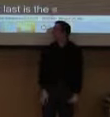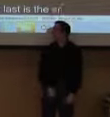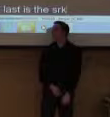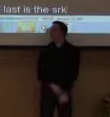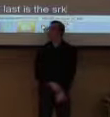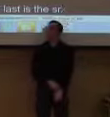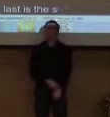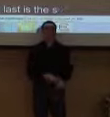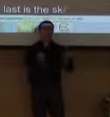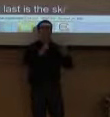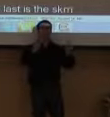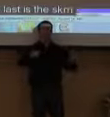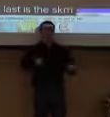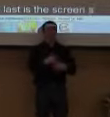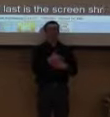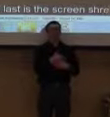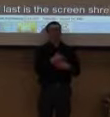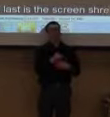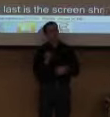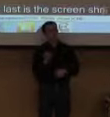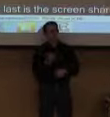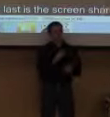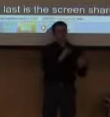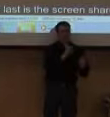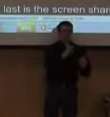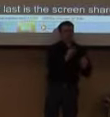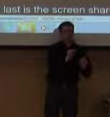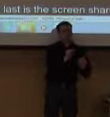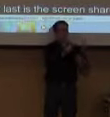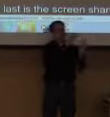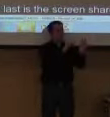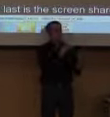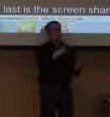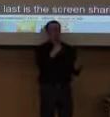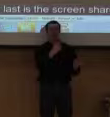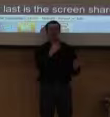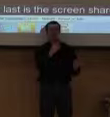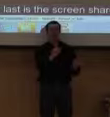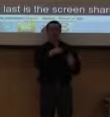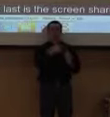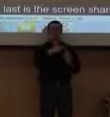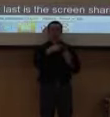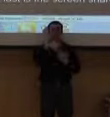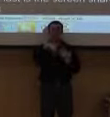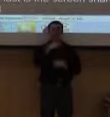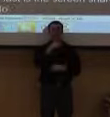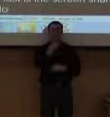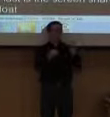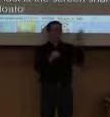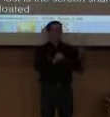The screen share feature, like chat, is an associated Google Plus Hangout app. which you'll locate on the left side of your